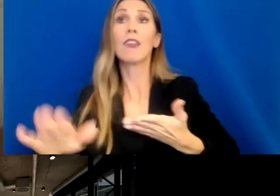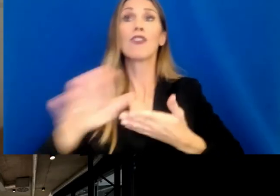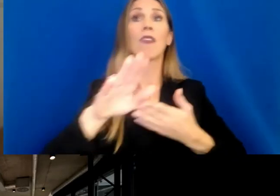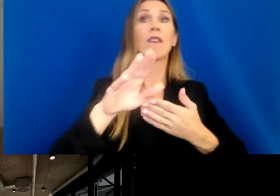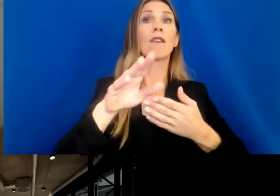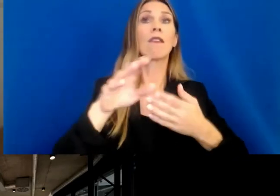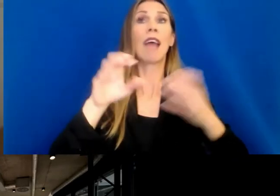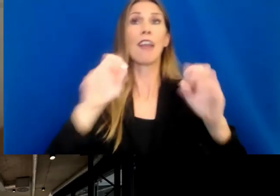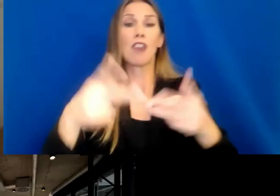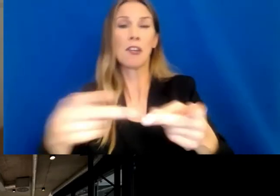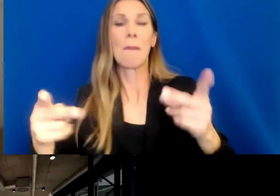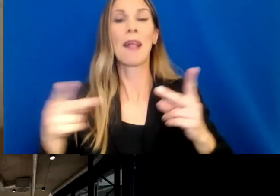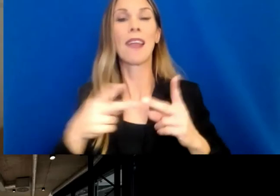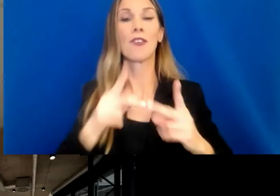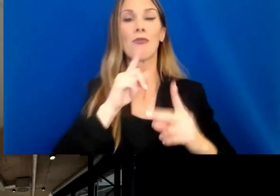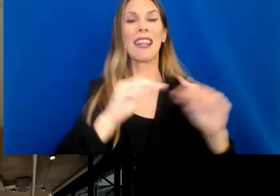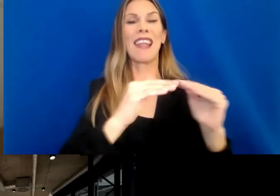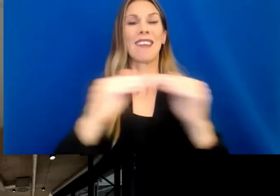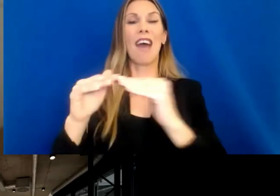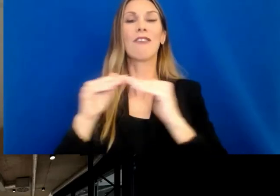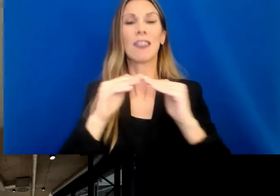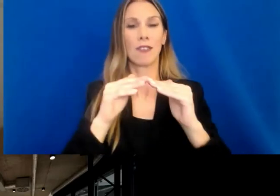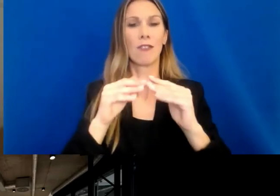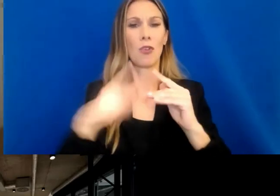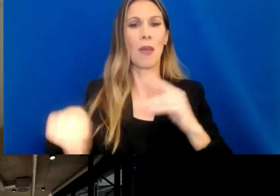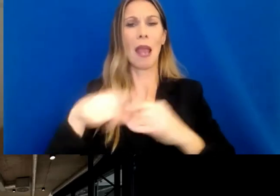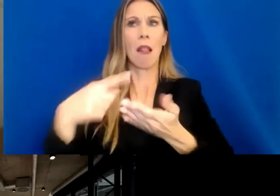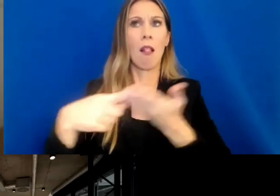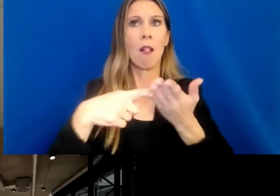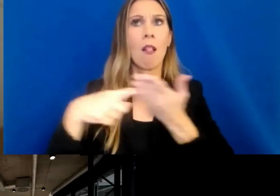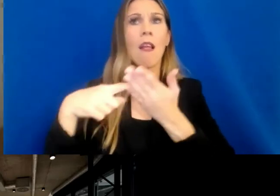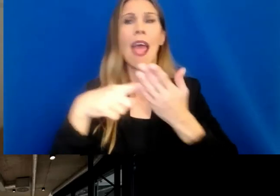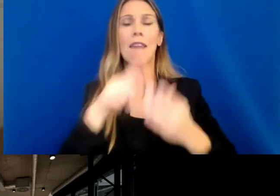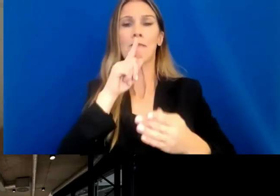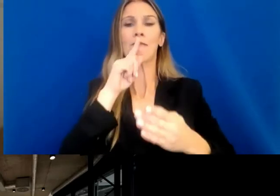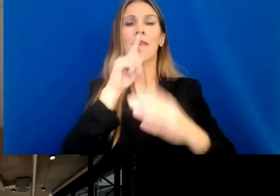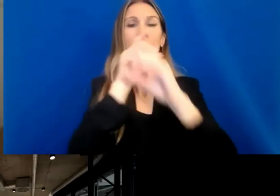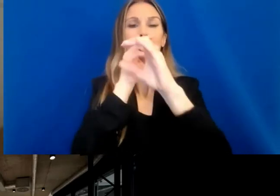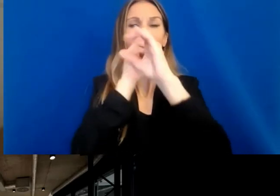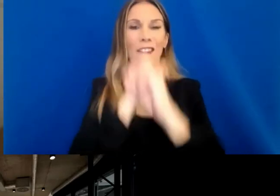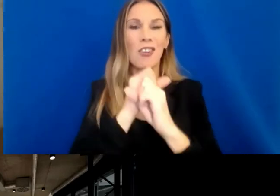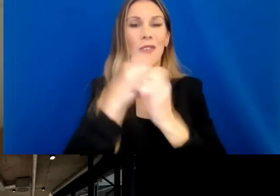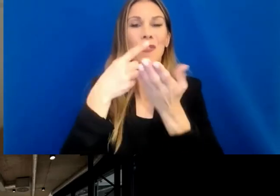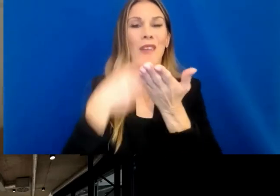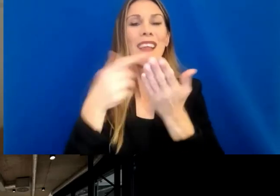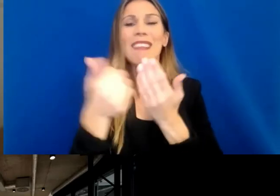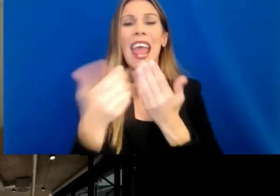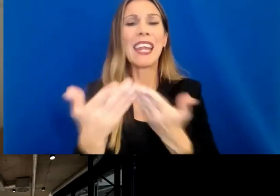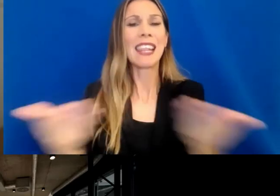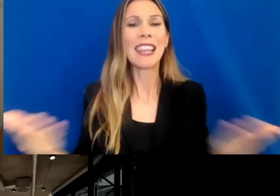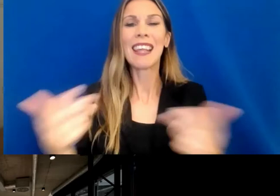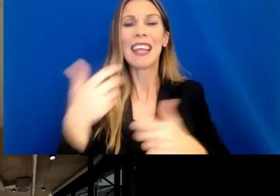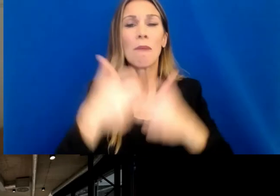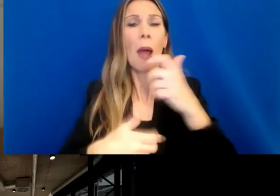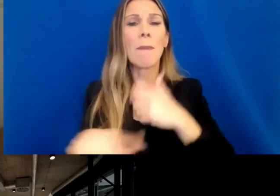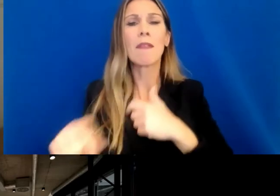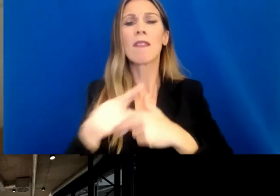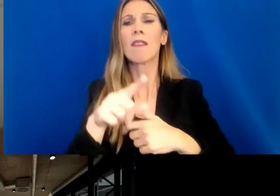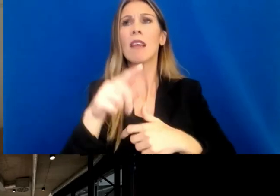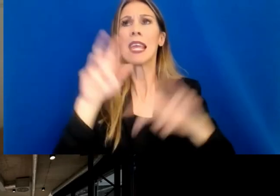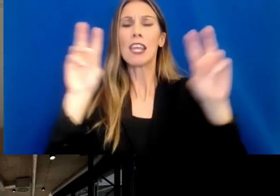really a confidential location to raise any issues that are important to you as